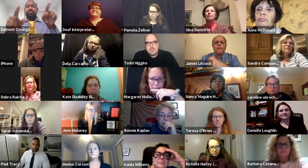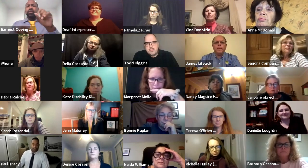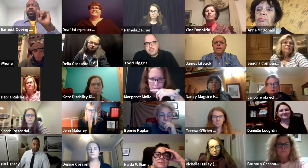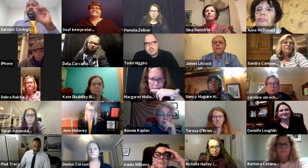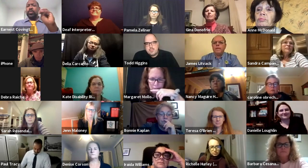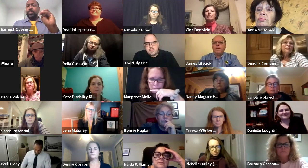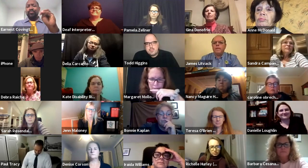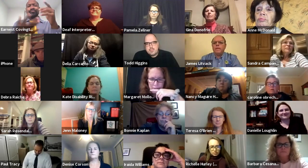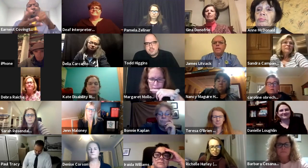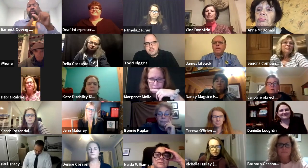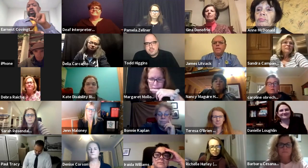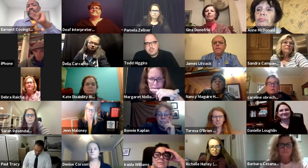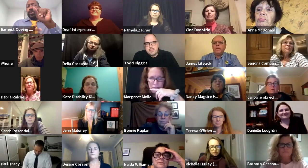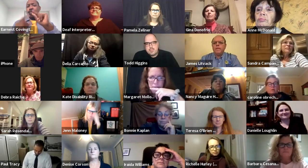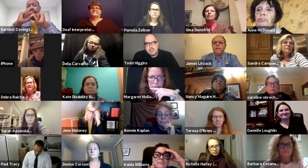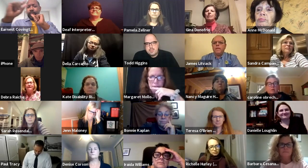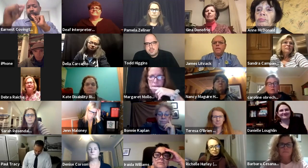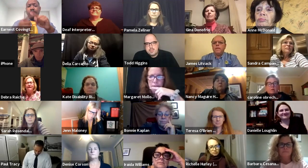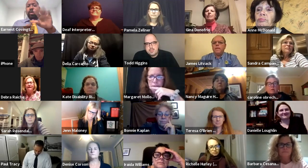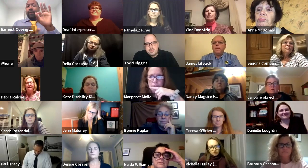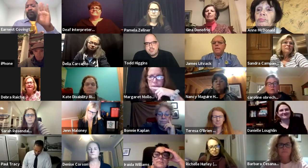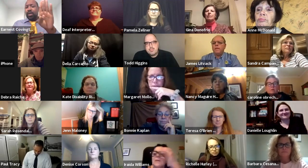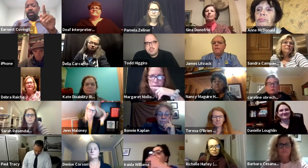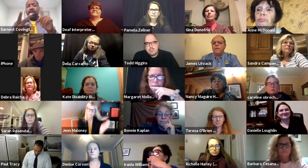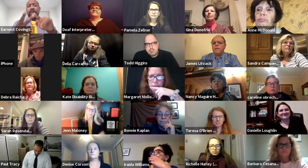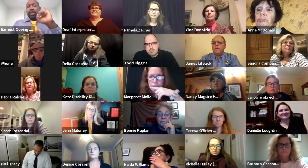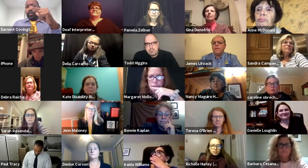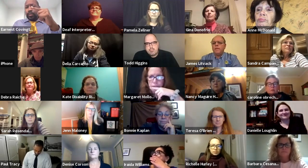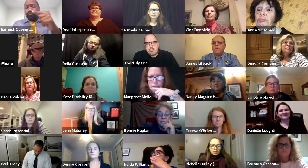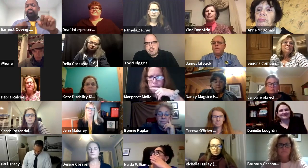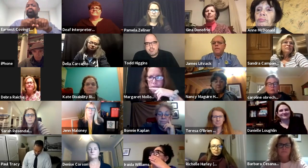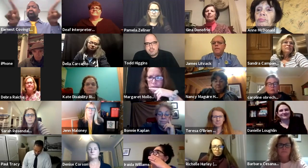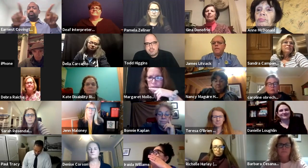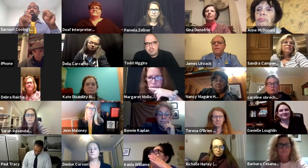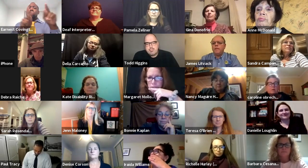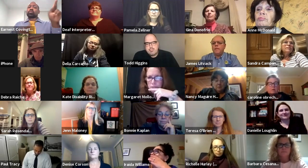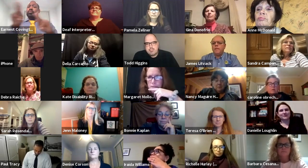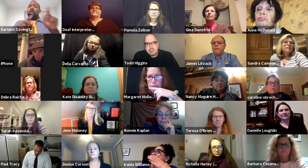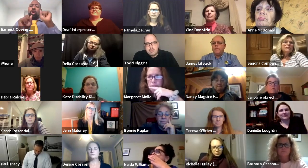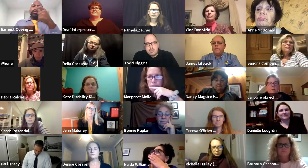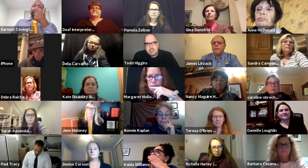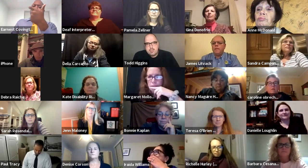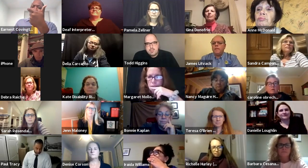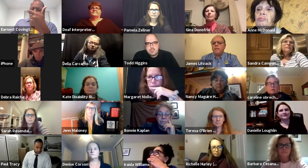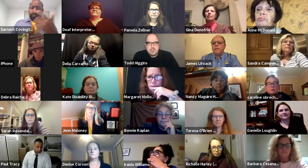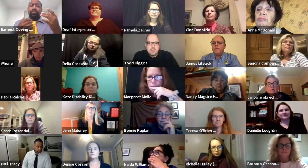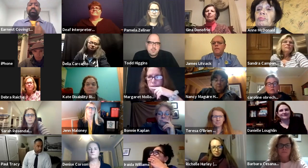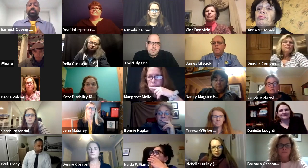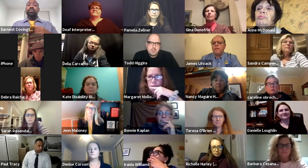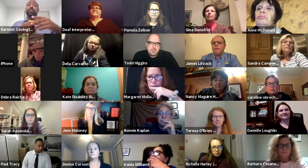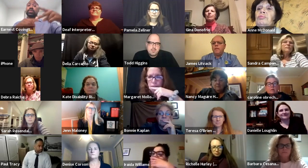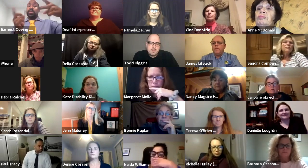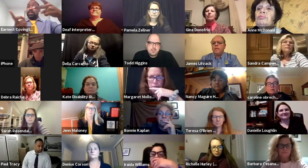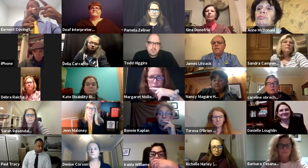event. So when this event is over, if people weren't able to be here, you'll have a chance to look at it. And it can also be posted